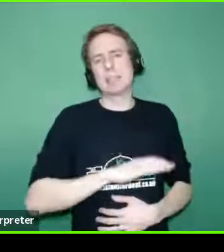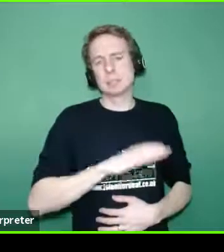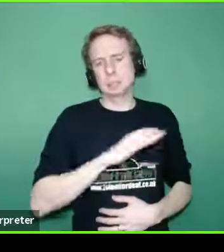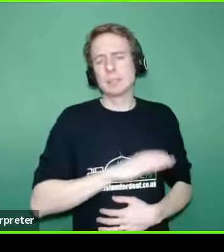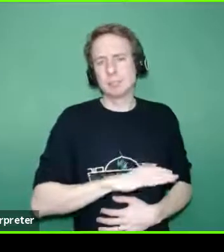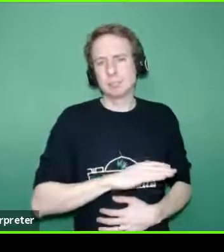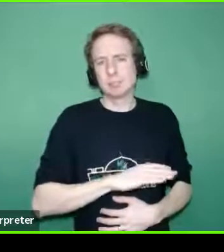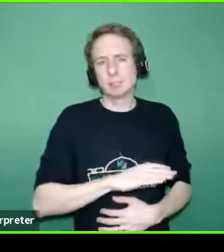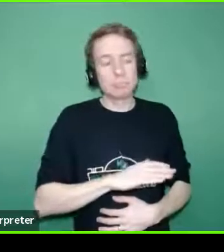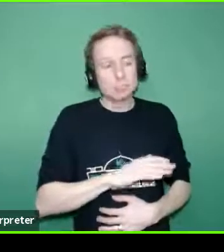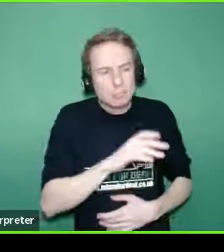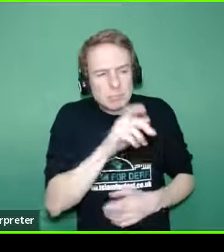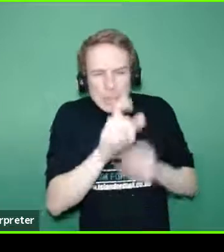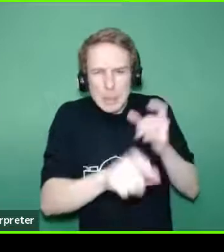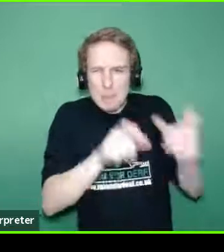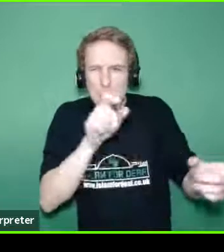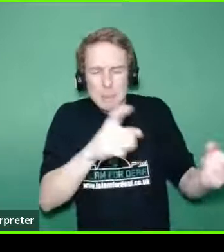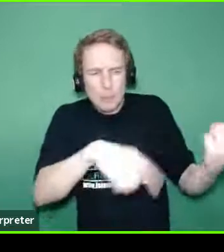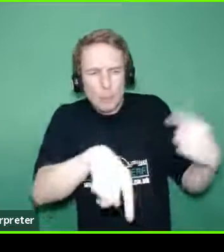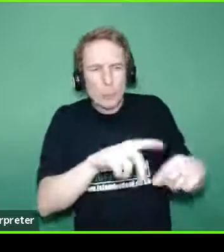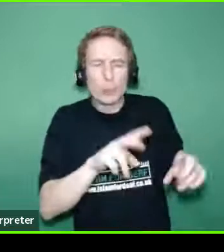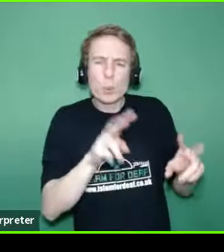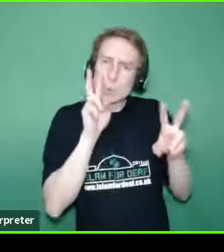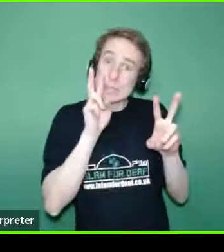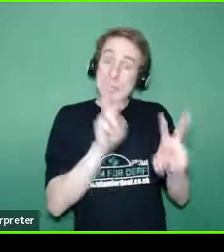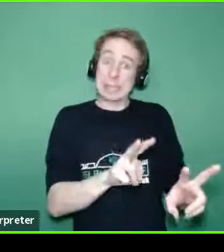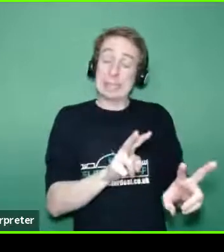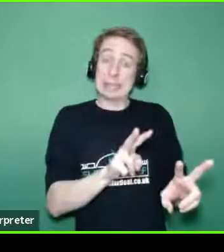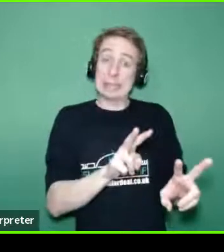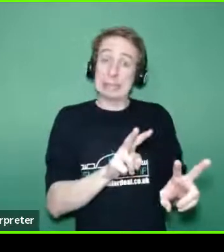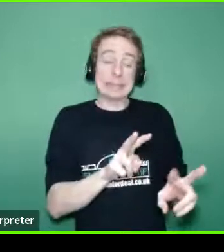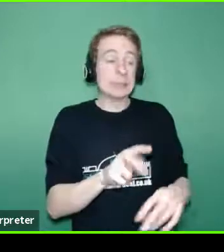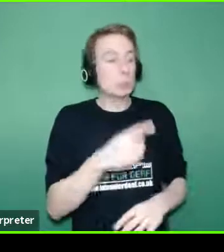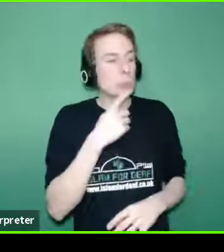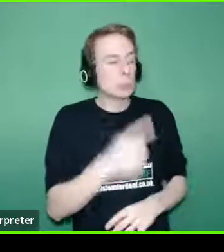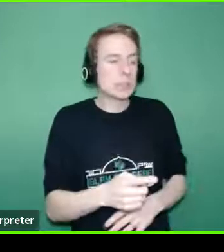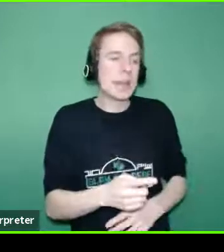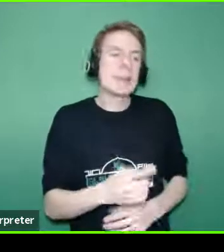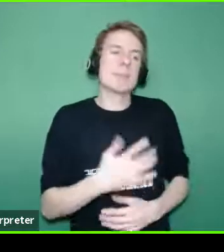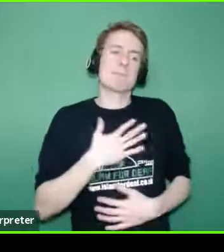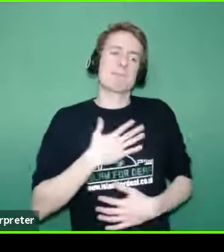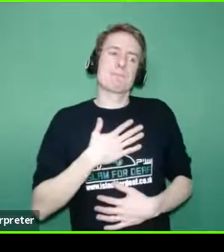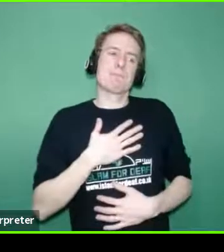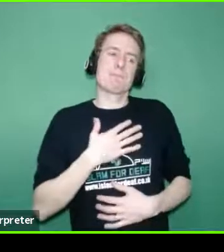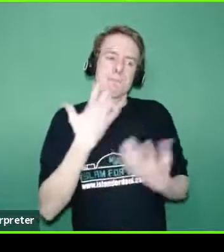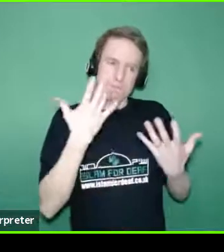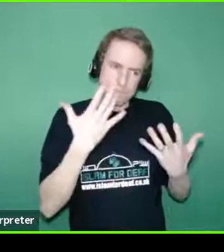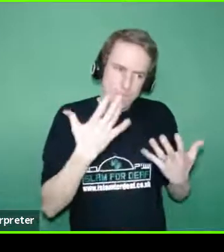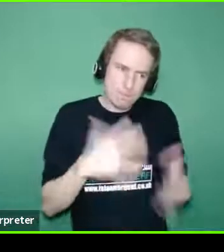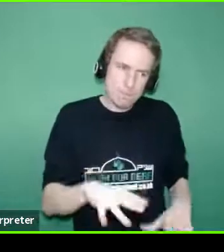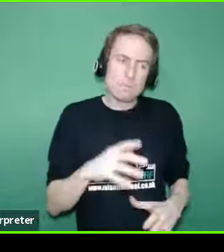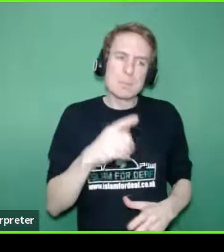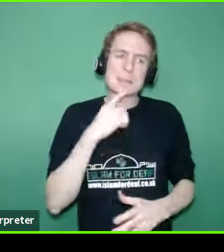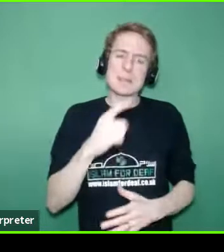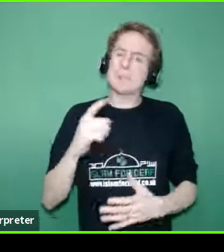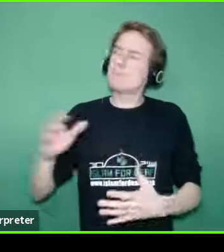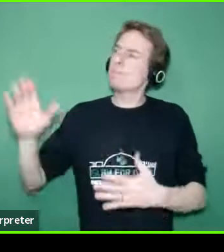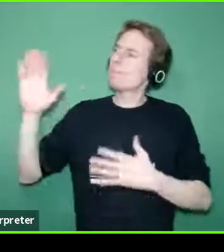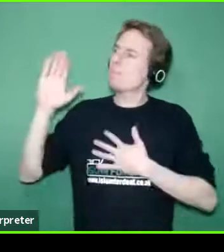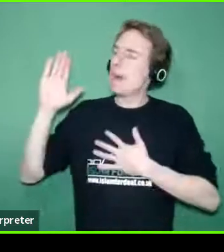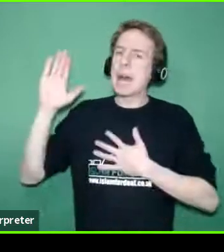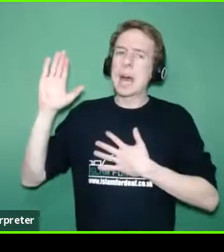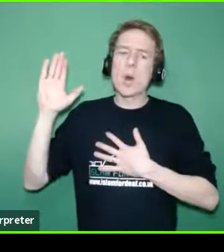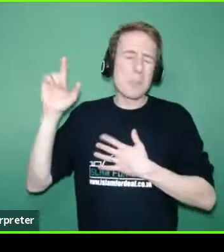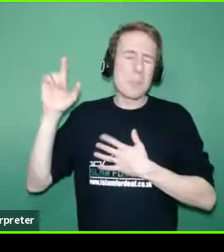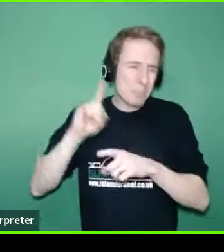if you see any human beings, say to them, indeed, I have vowed to the most merciful, meaning Allah,